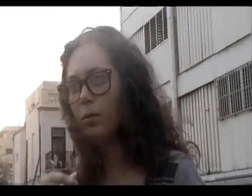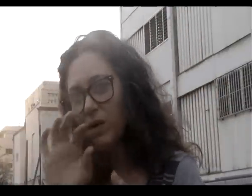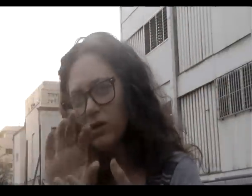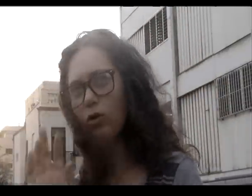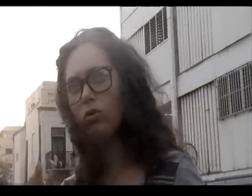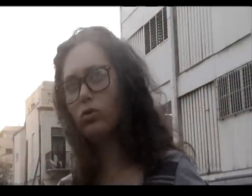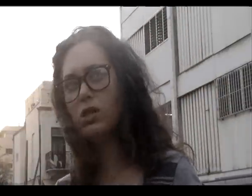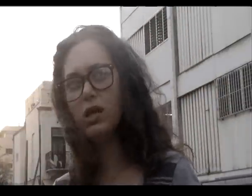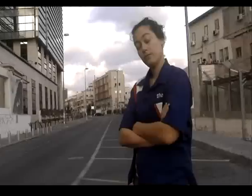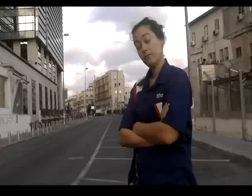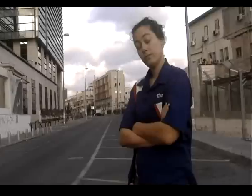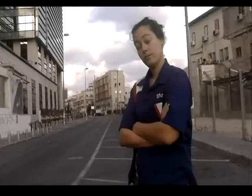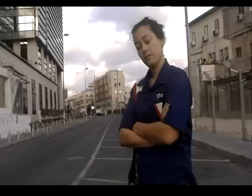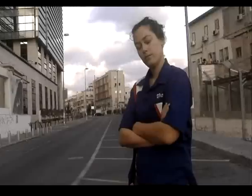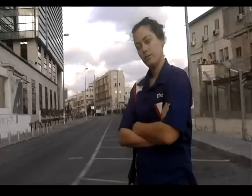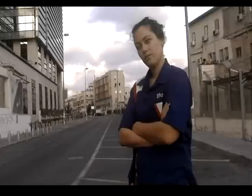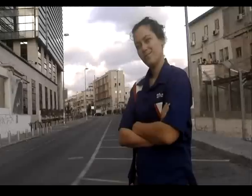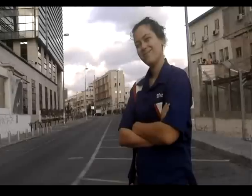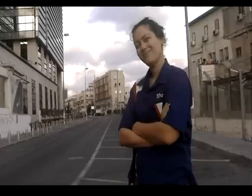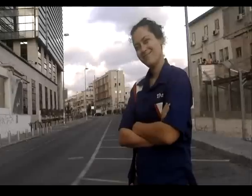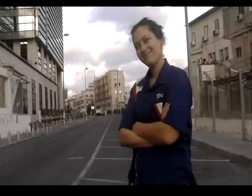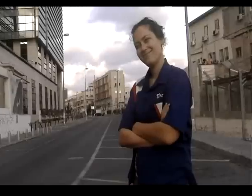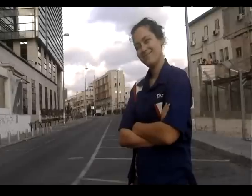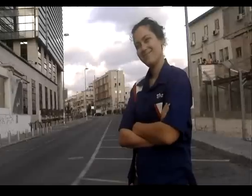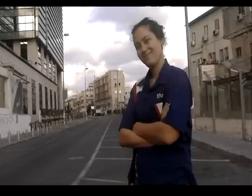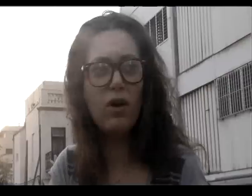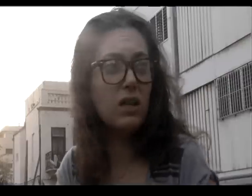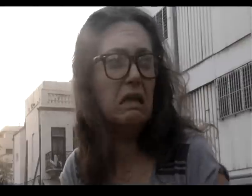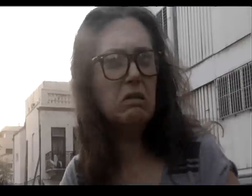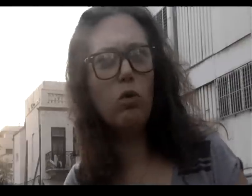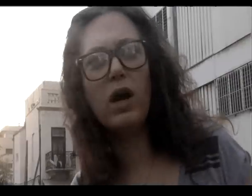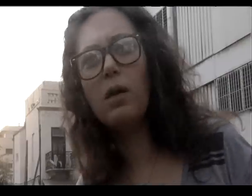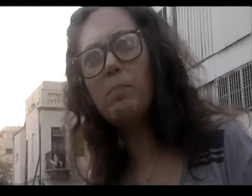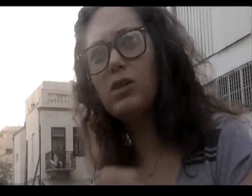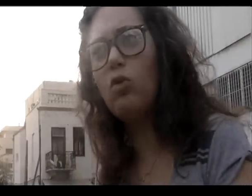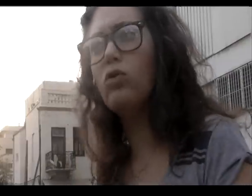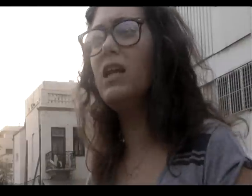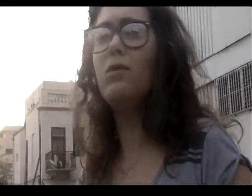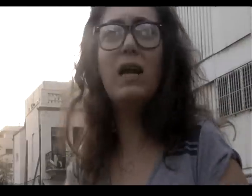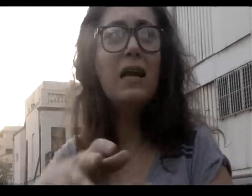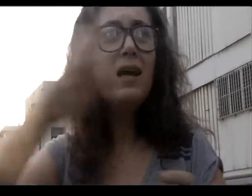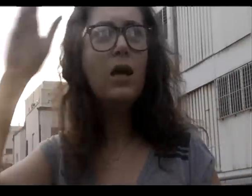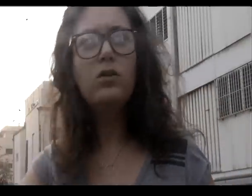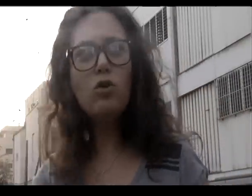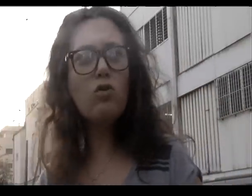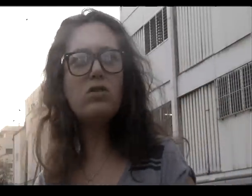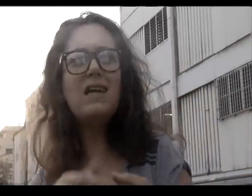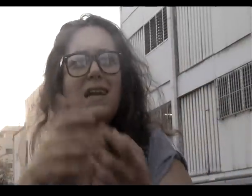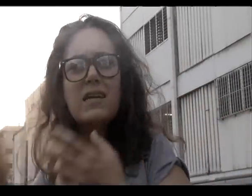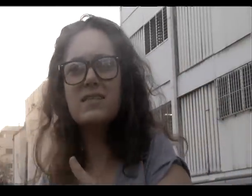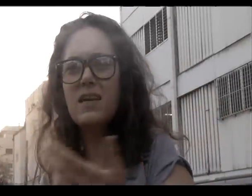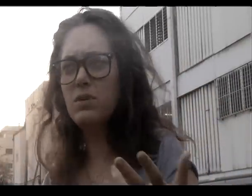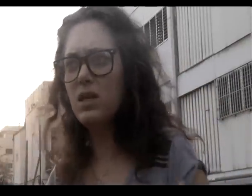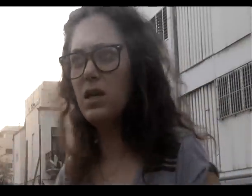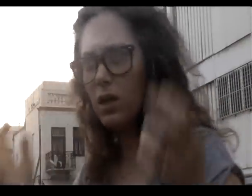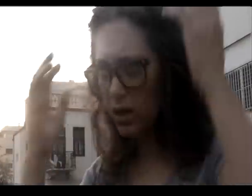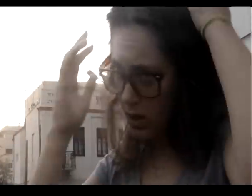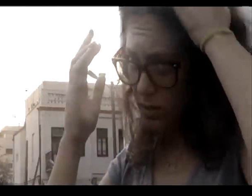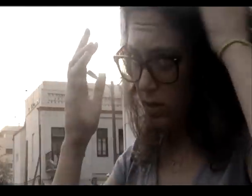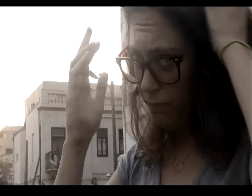pet crocodile? Don't ask me where, you know it's a vivard, I don't know where, a pet crocodile, well, the crocodile ate something in the